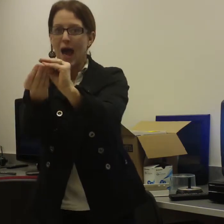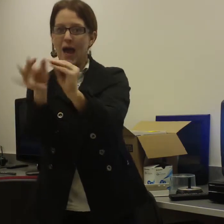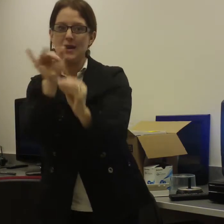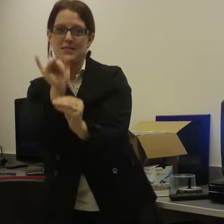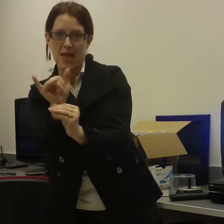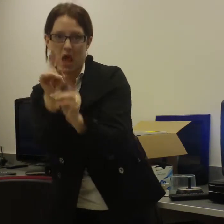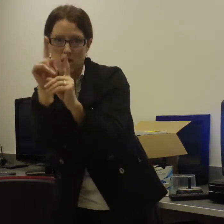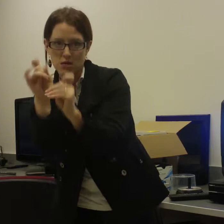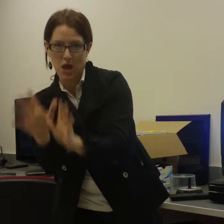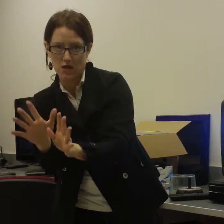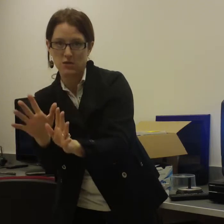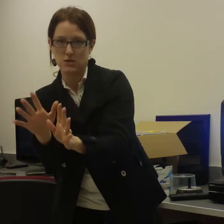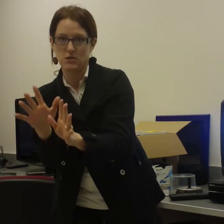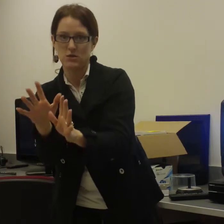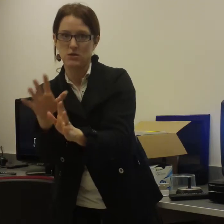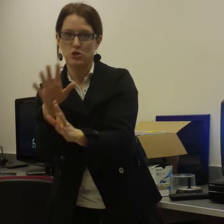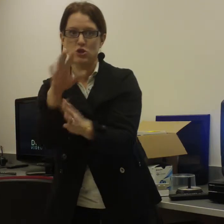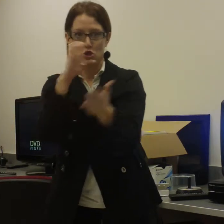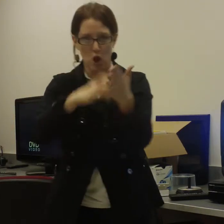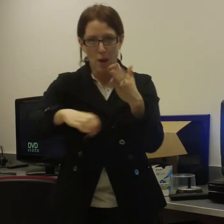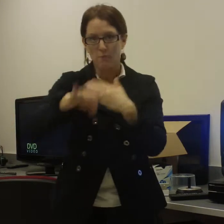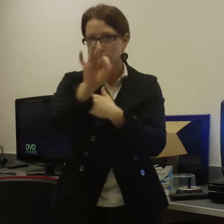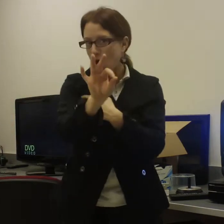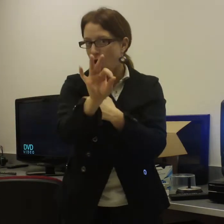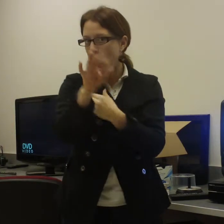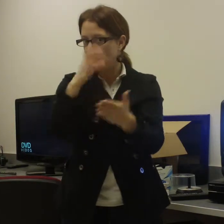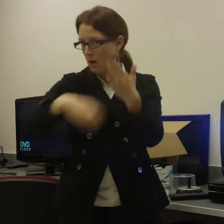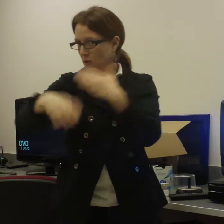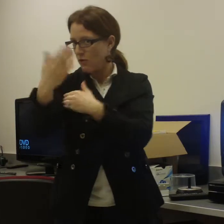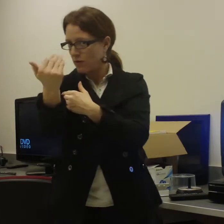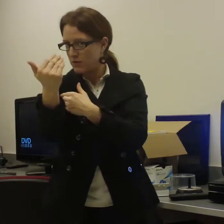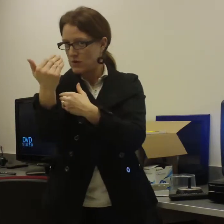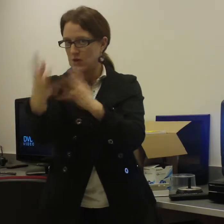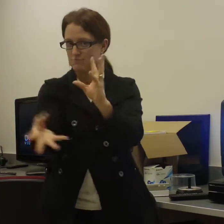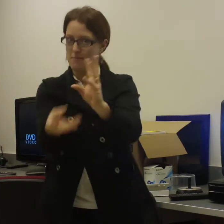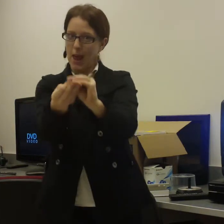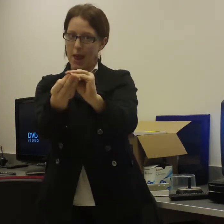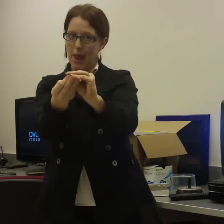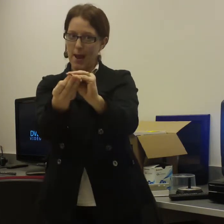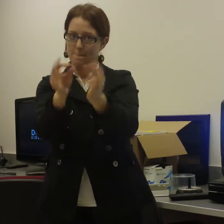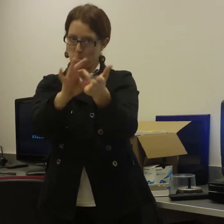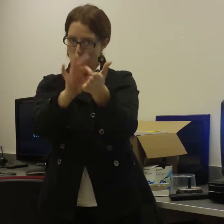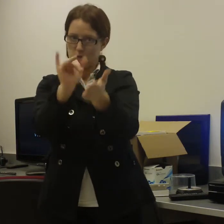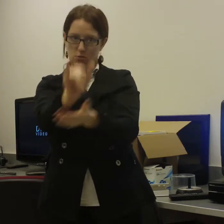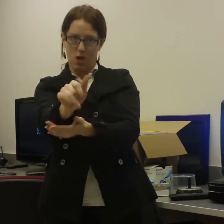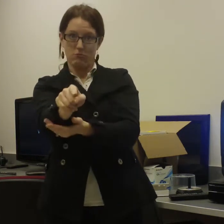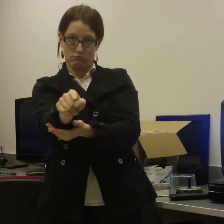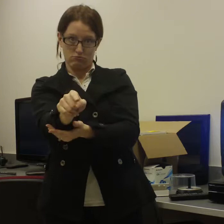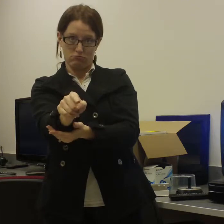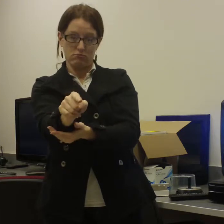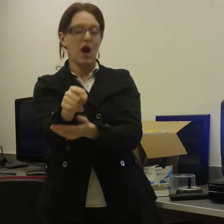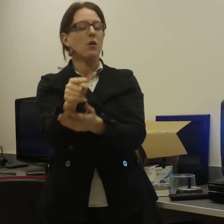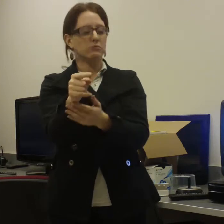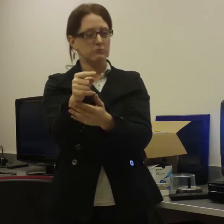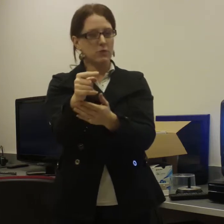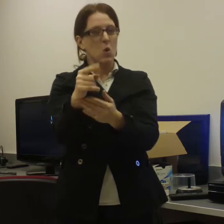yet. I do that after we finish the test. Okay? After I finish correcting. All